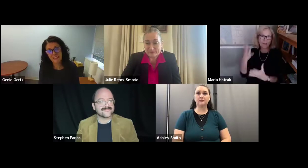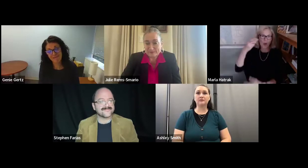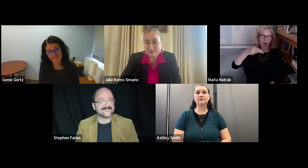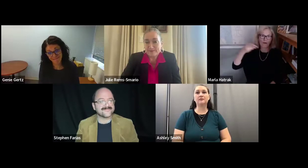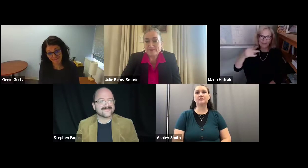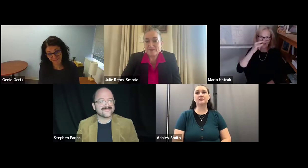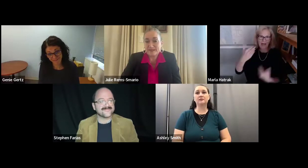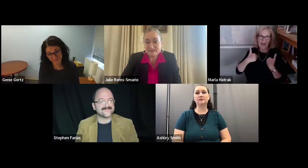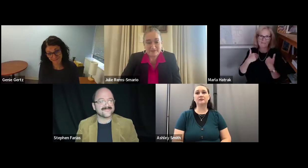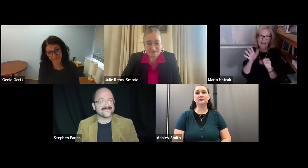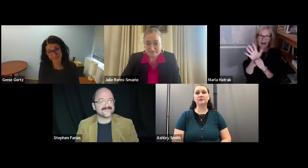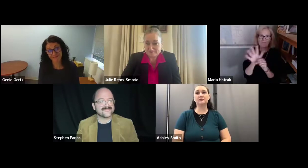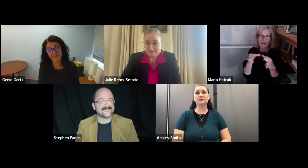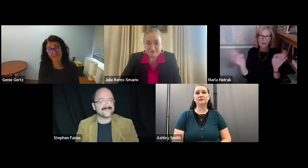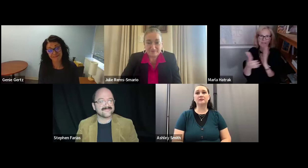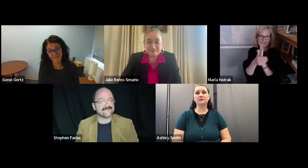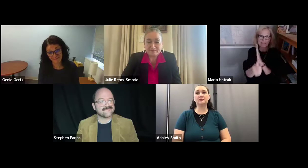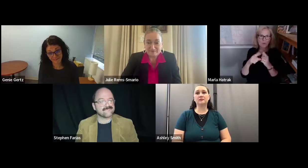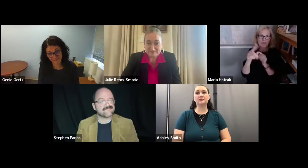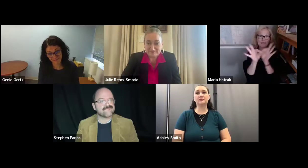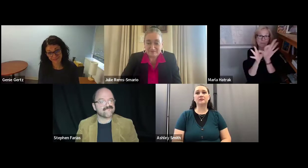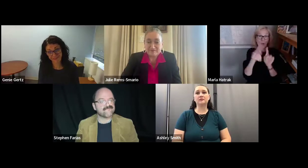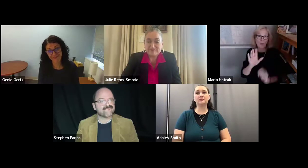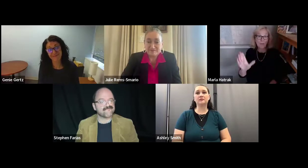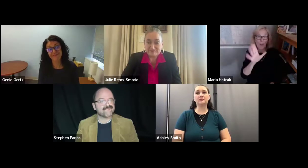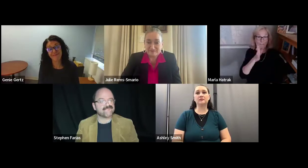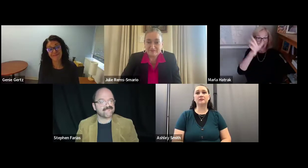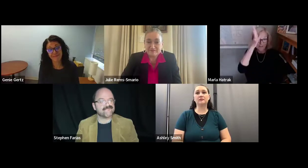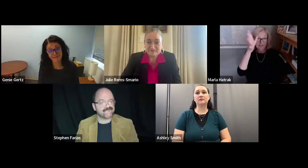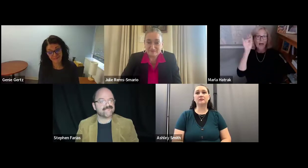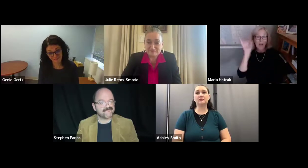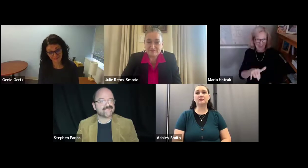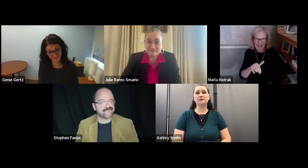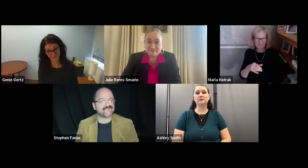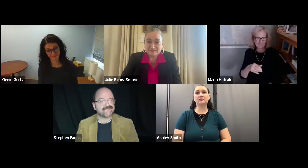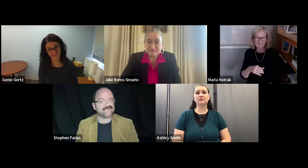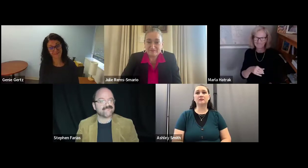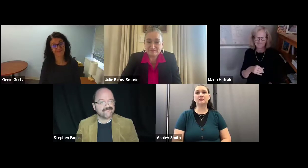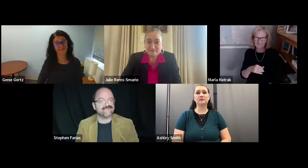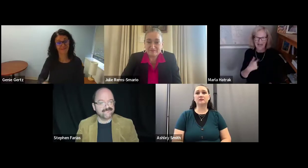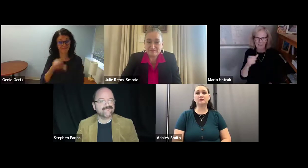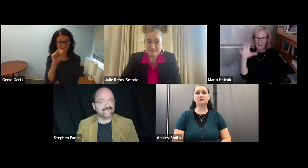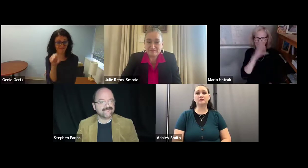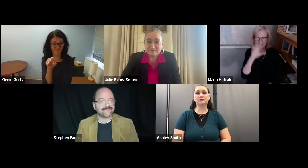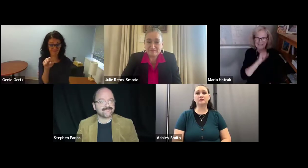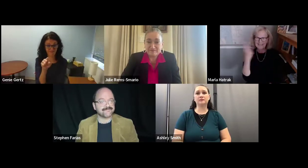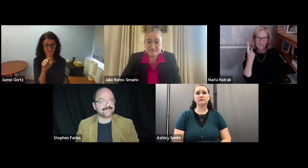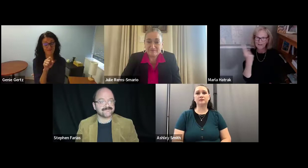what I recognized was he, first of all, had the language, enough language skill to be able to explain to his parents what was missing in his